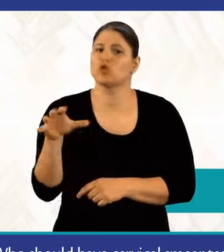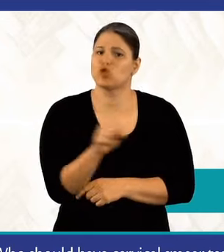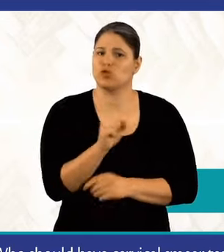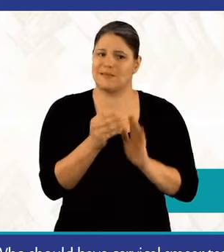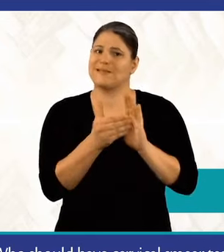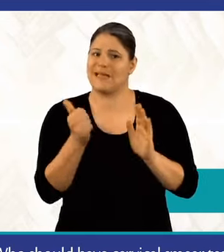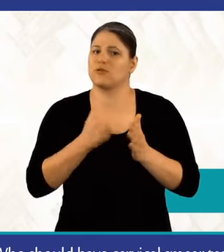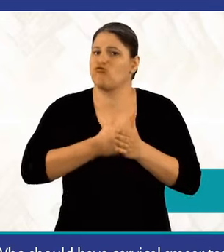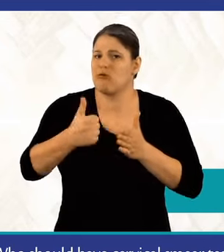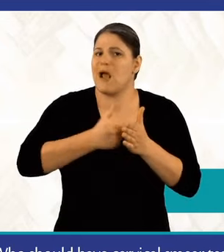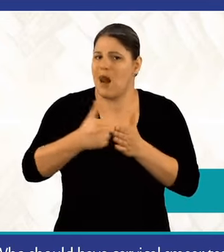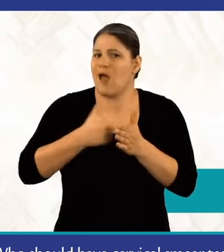tests.